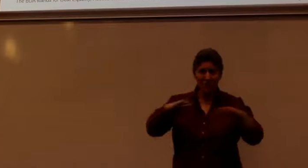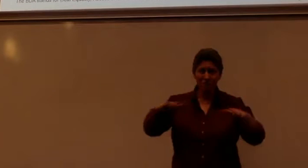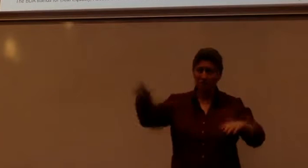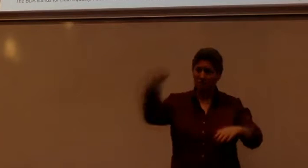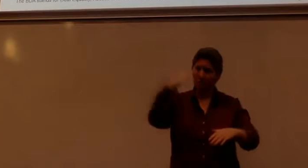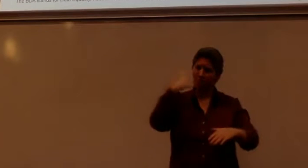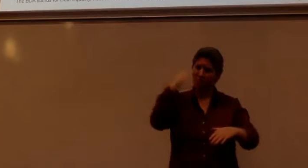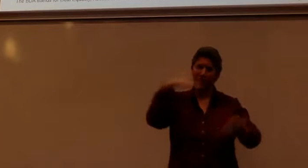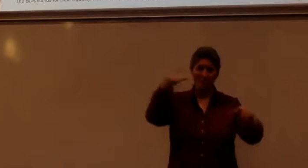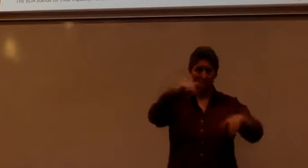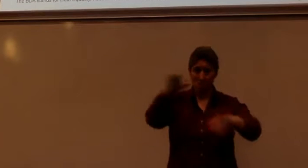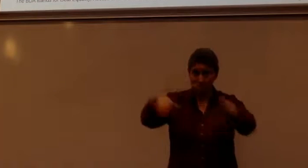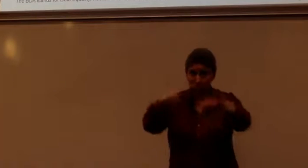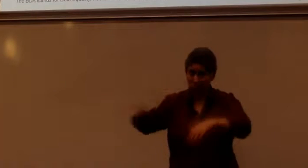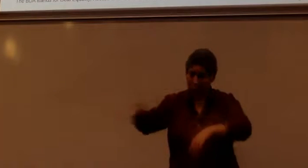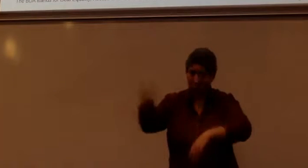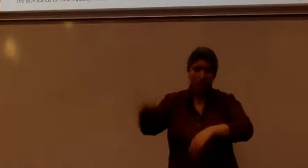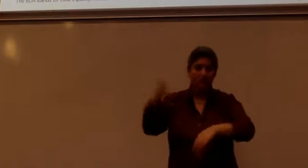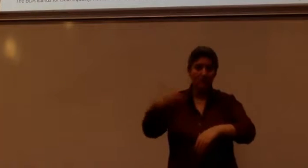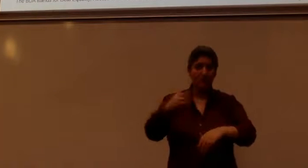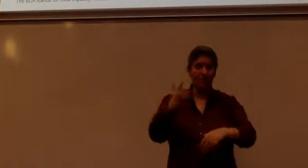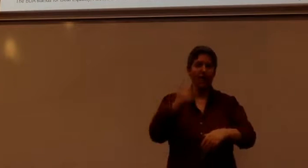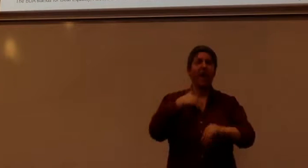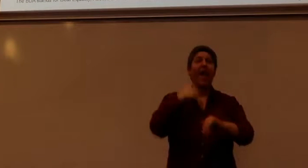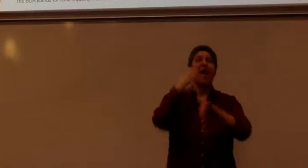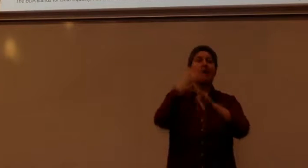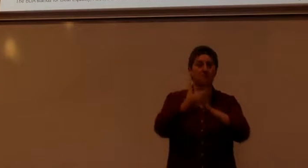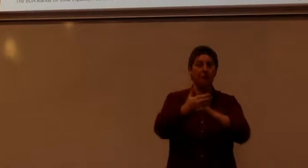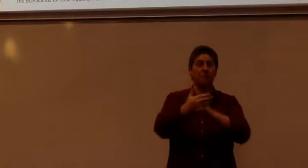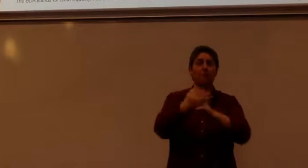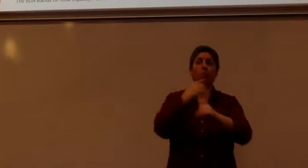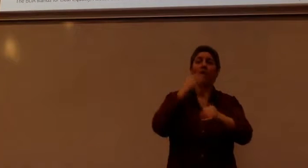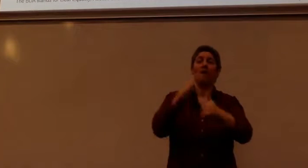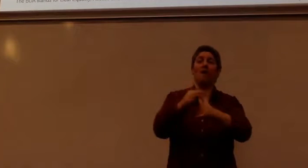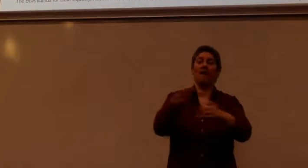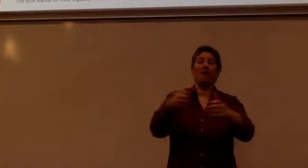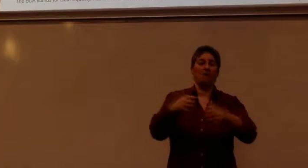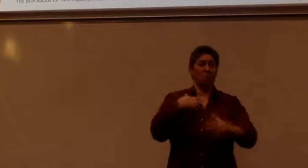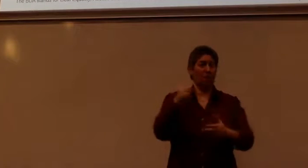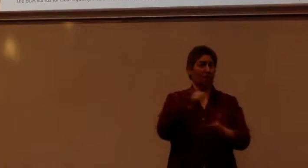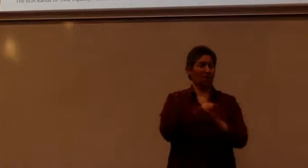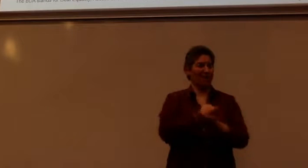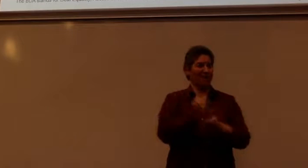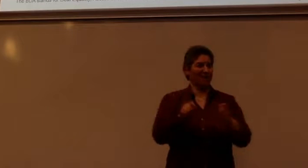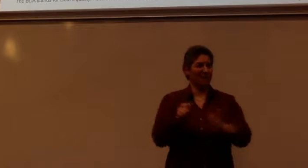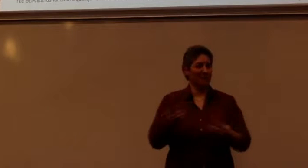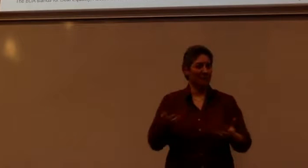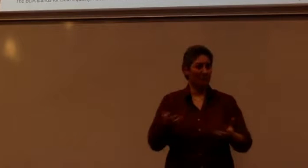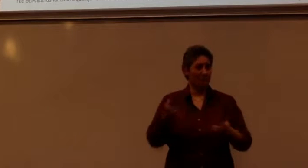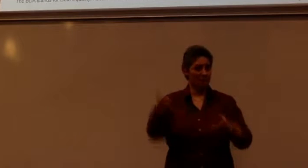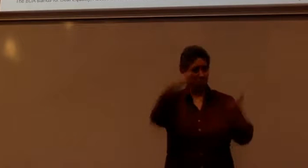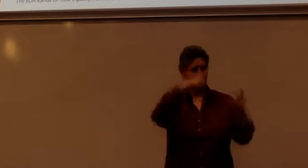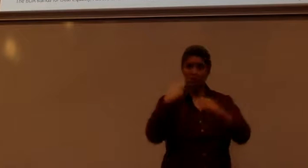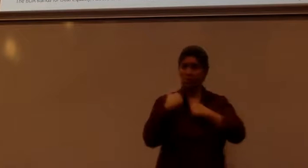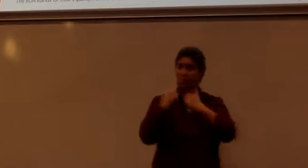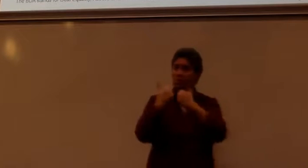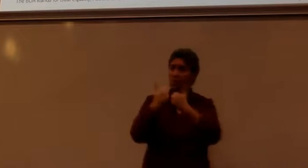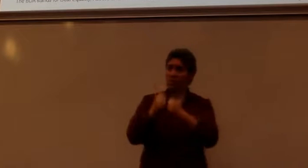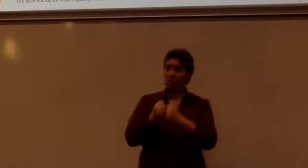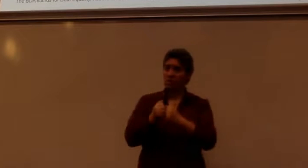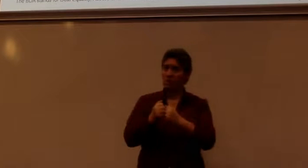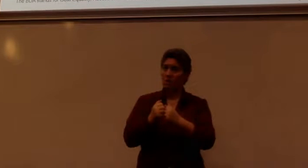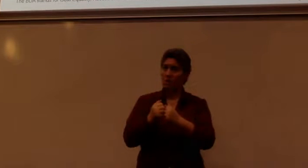people, please spread the word and let people know and encourage them to apply for this sort of thing. And then end up, if we have enough people who